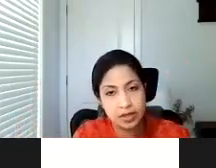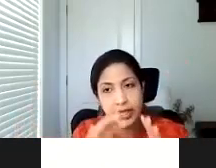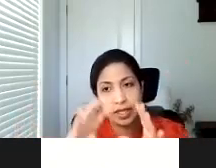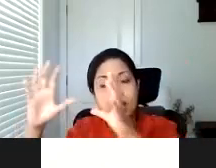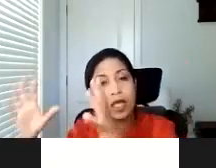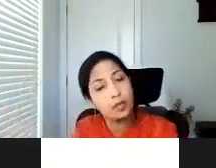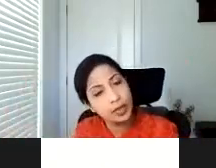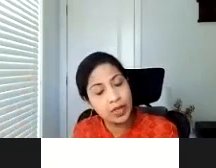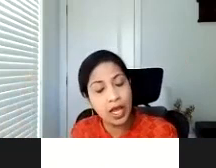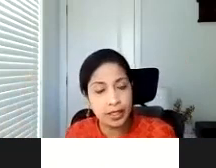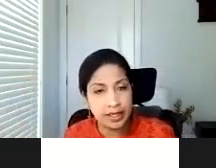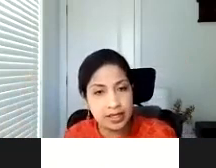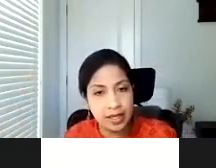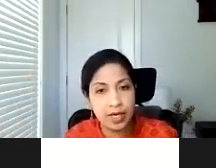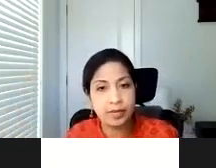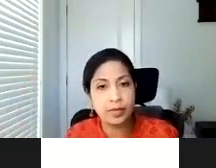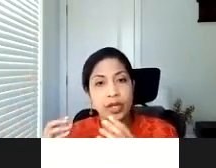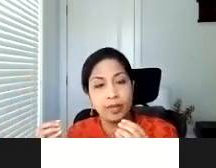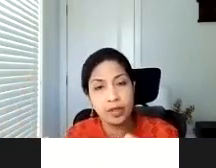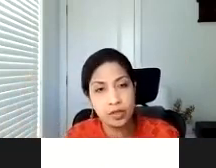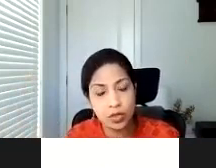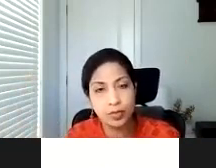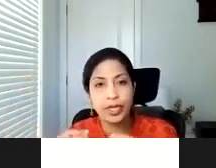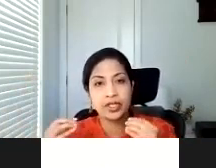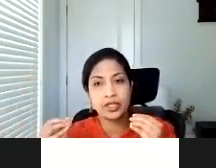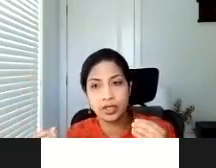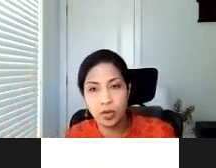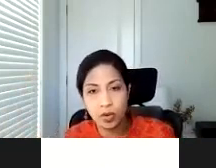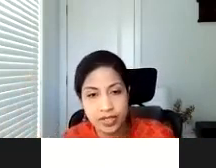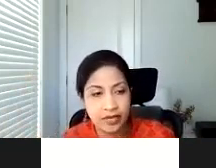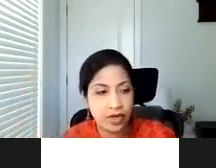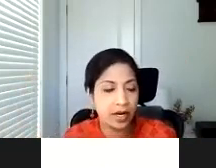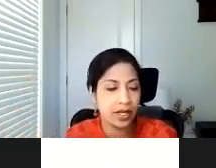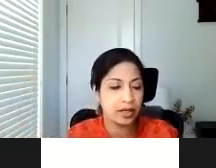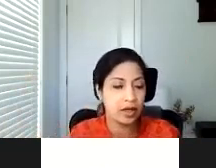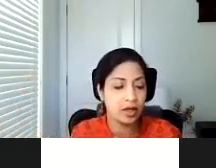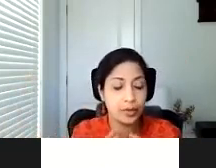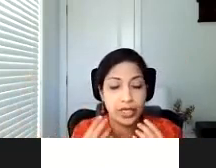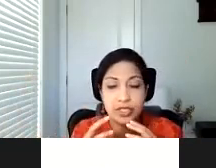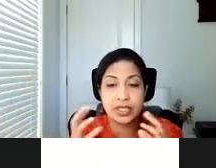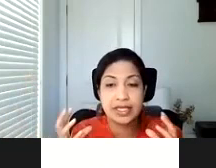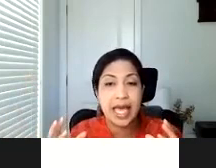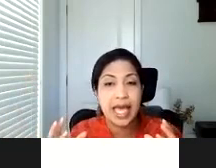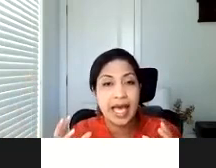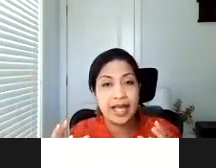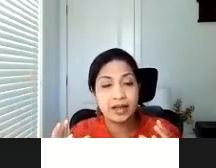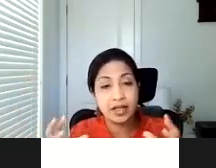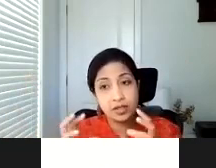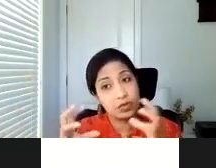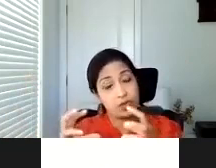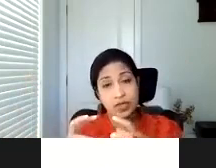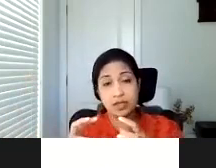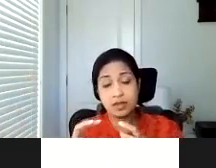distance learning, but we aren't at the same time talking about social protection or safeguarding protections.